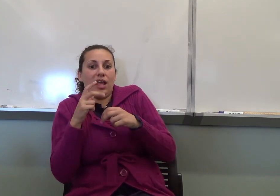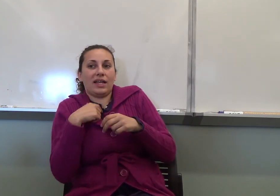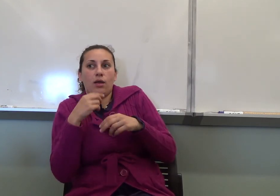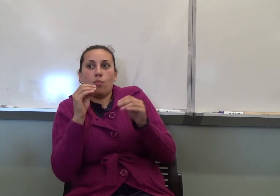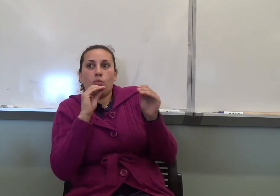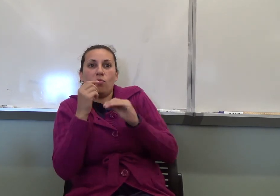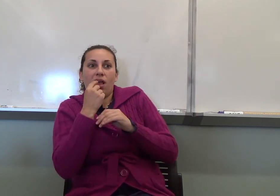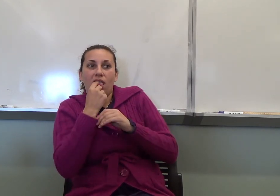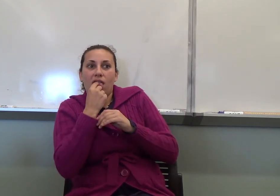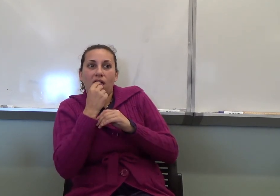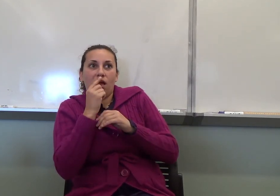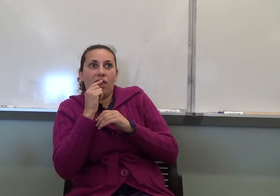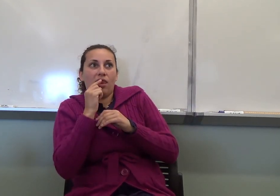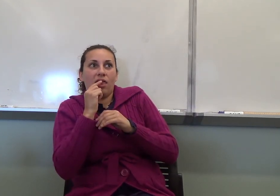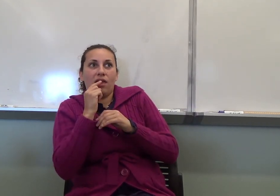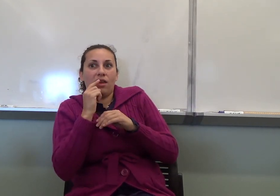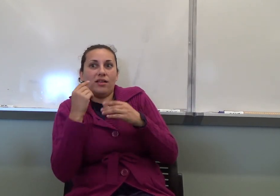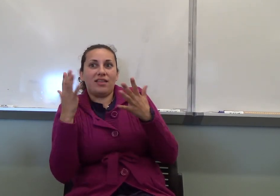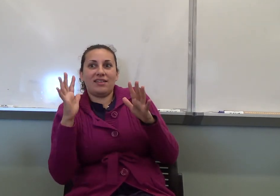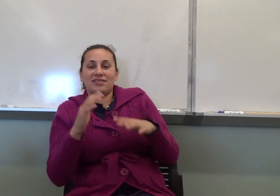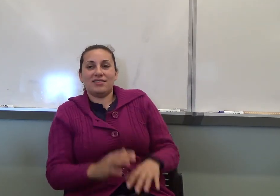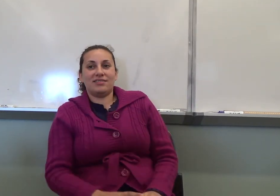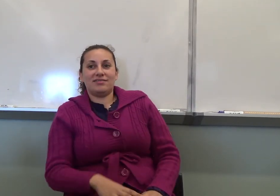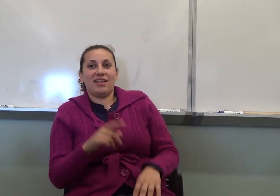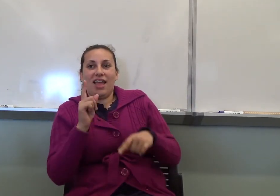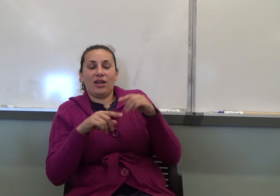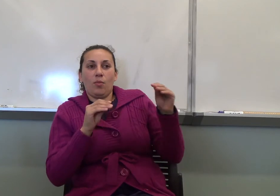like, freeze! They're literally freezing. Yeah, I mean,